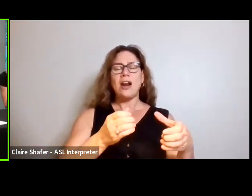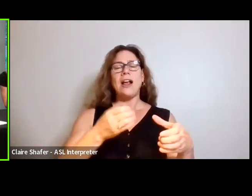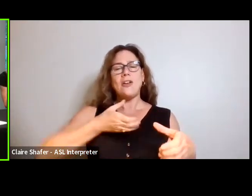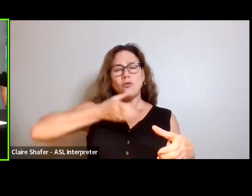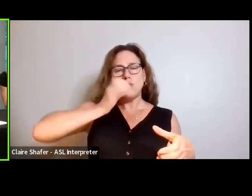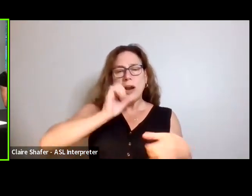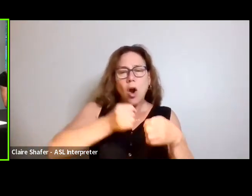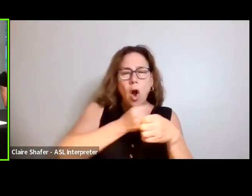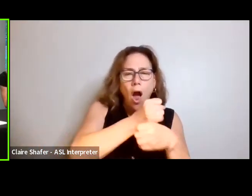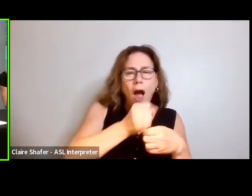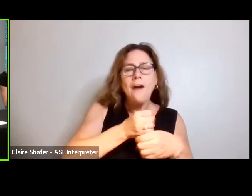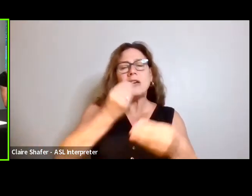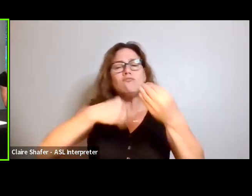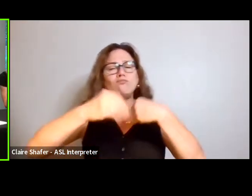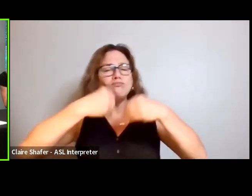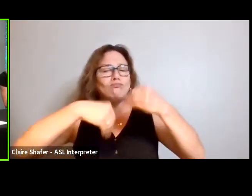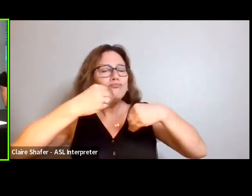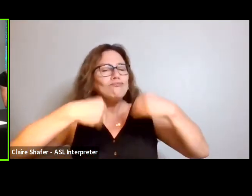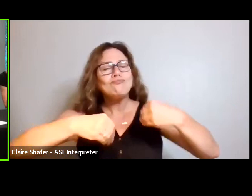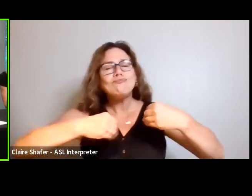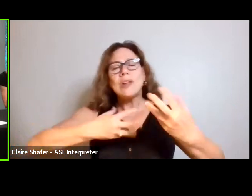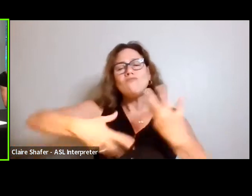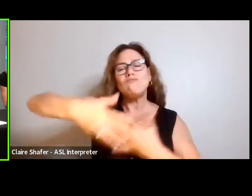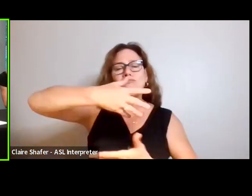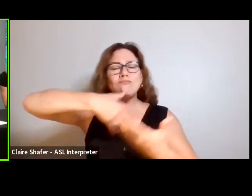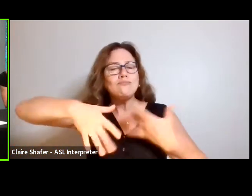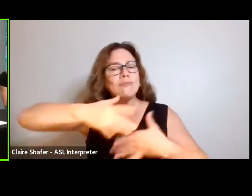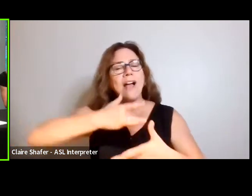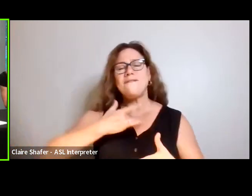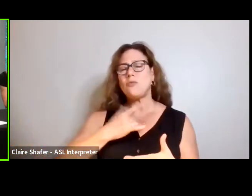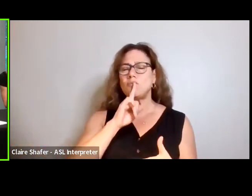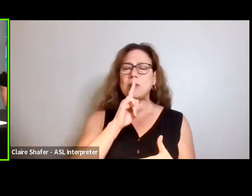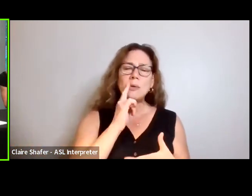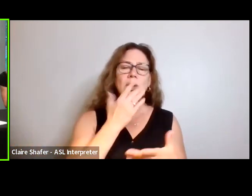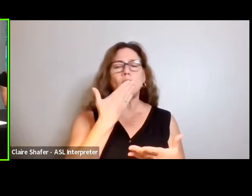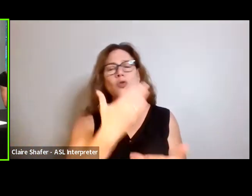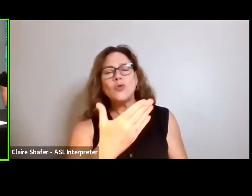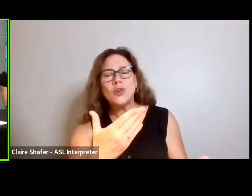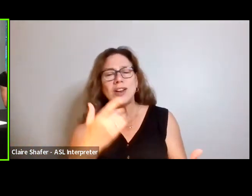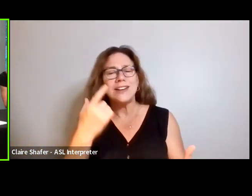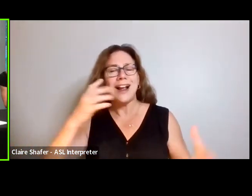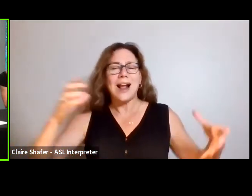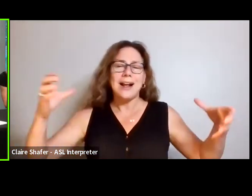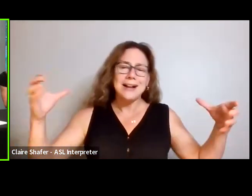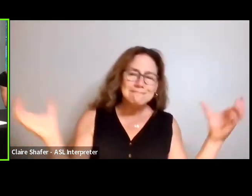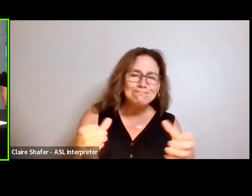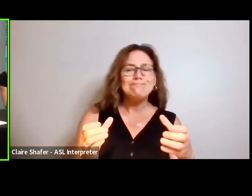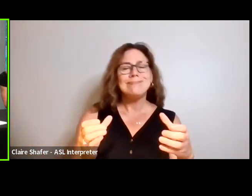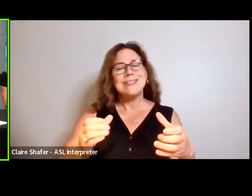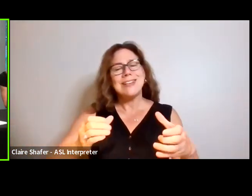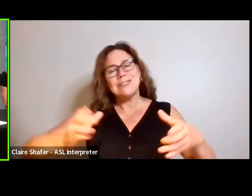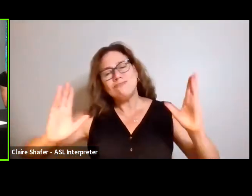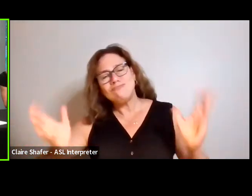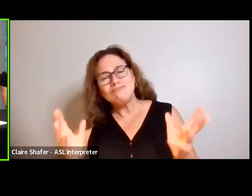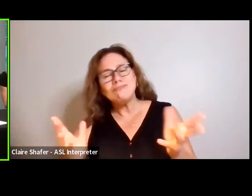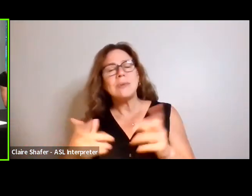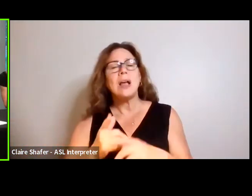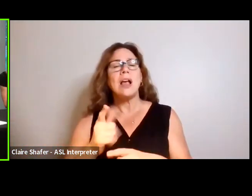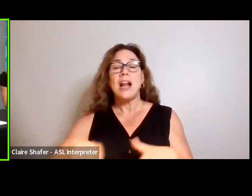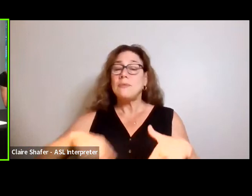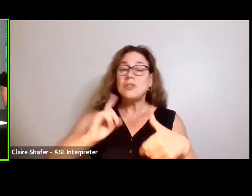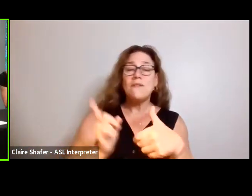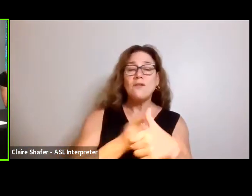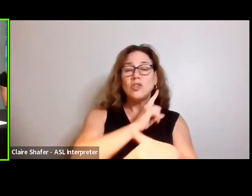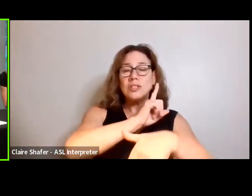really amazing and just felt good, right? It just felt good to come together. And from what I understand, it's the first time we've brought everyone together. If you